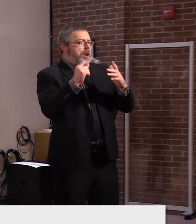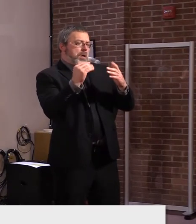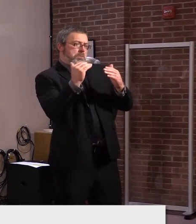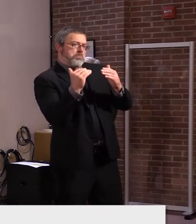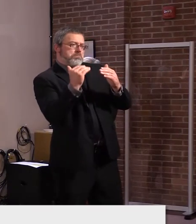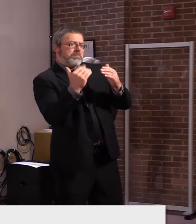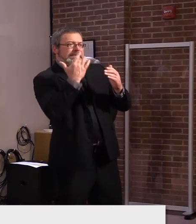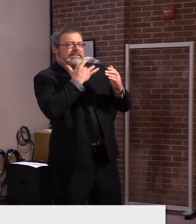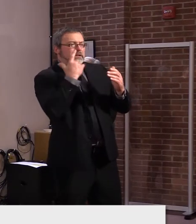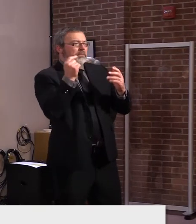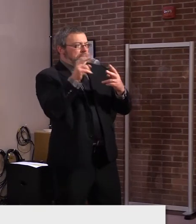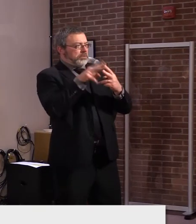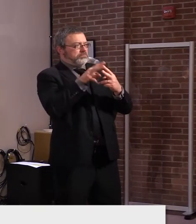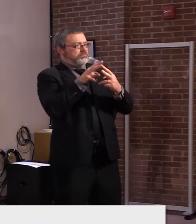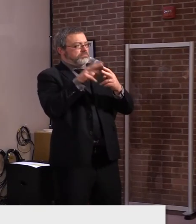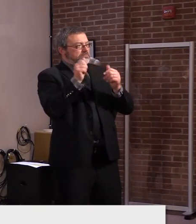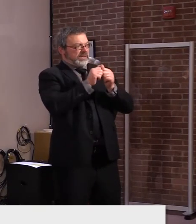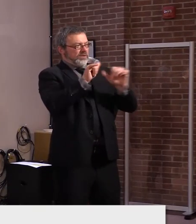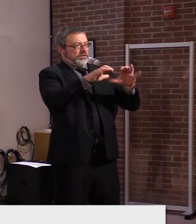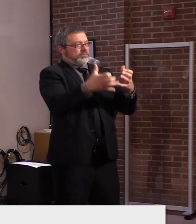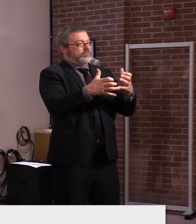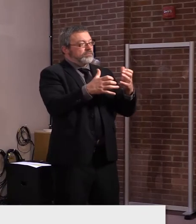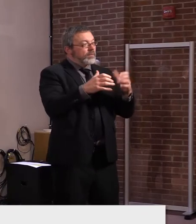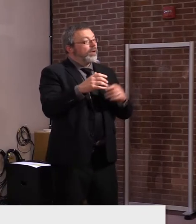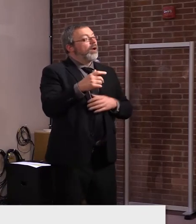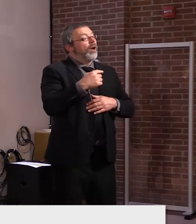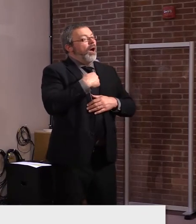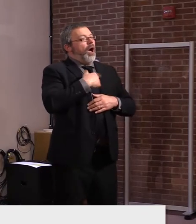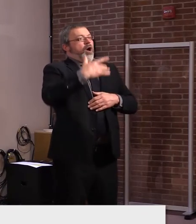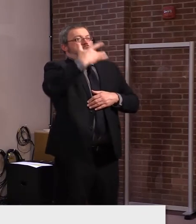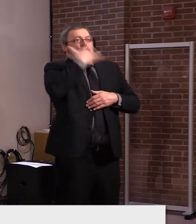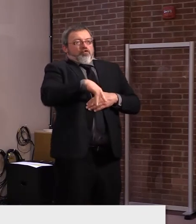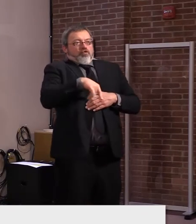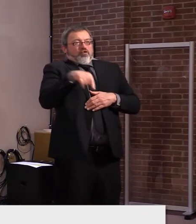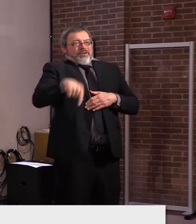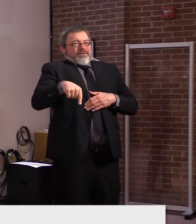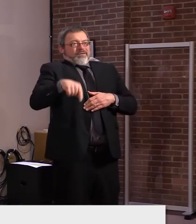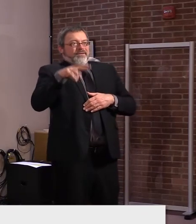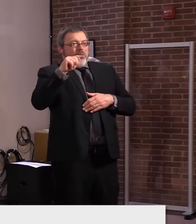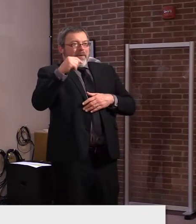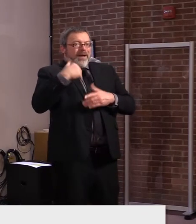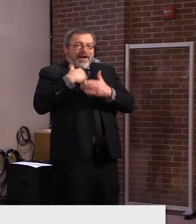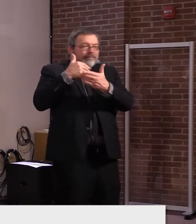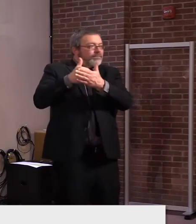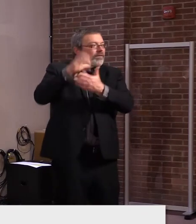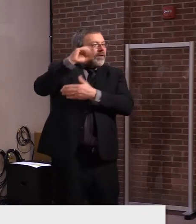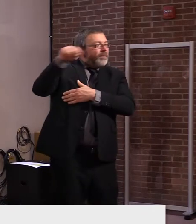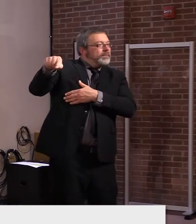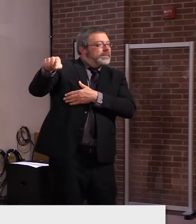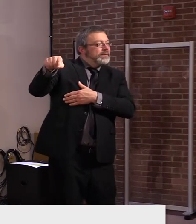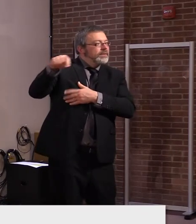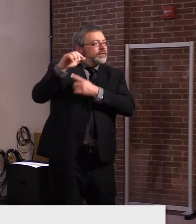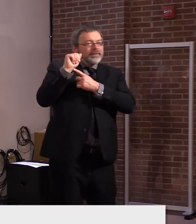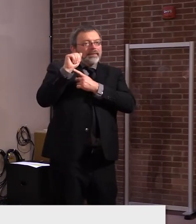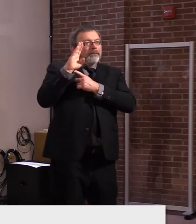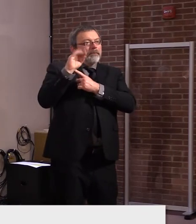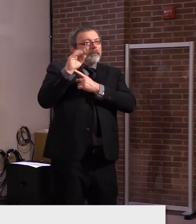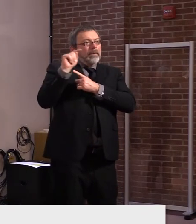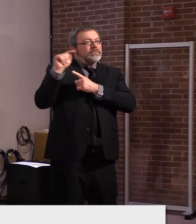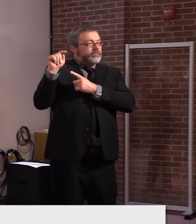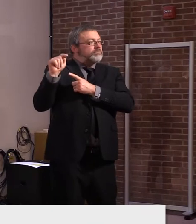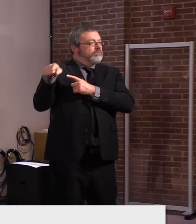company locally here in the region in Maine, Abbott, I believe, is where we're receiving those.